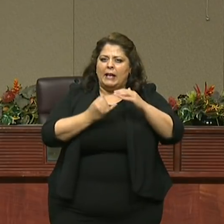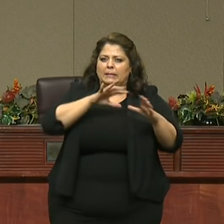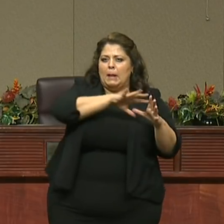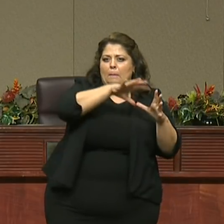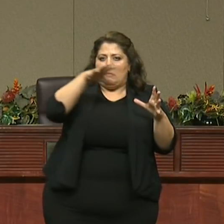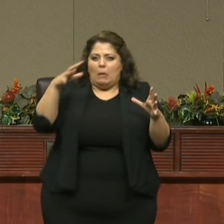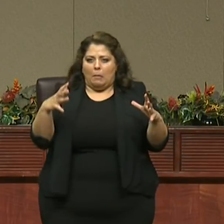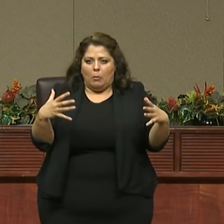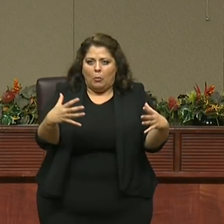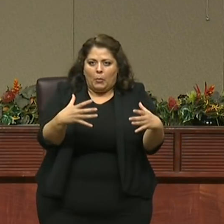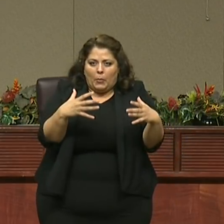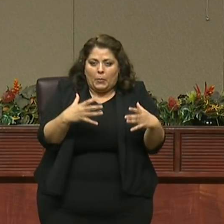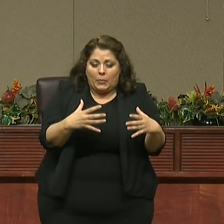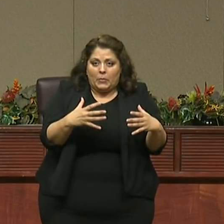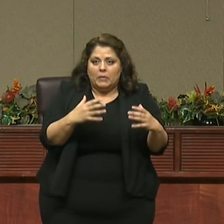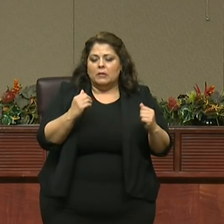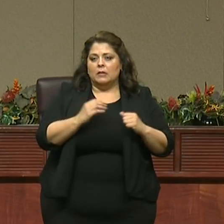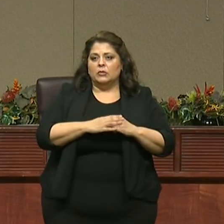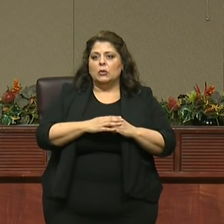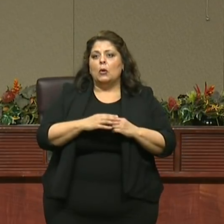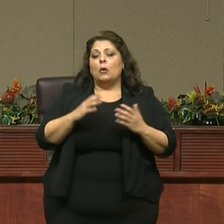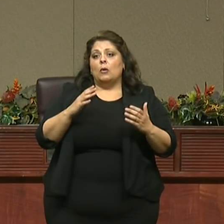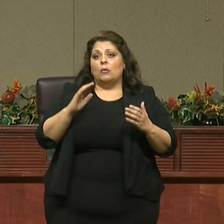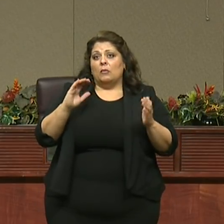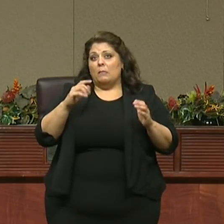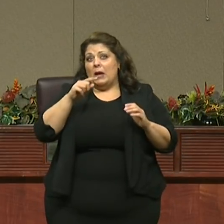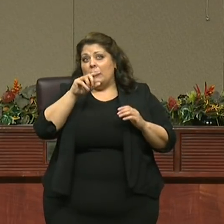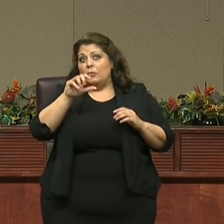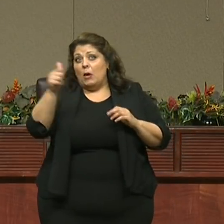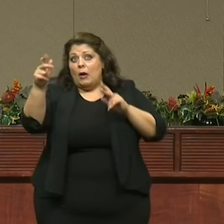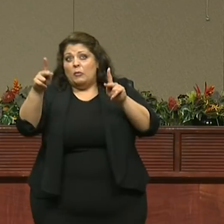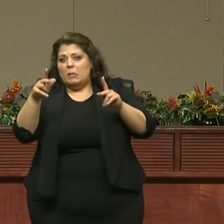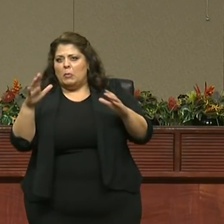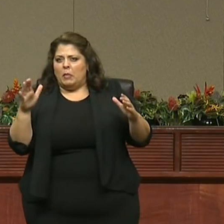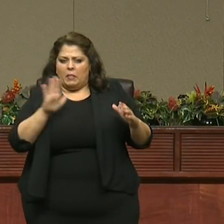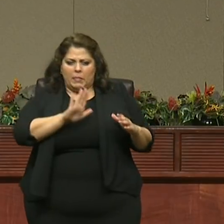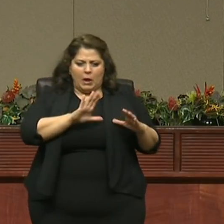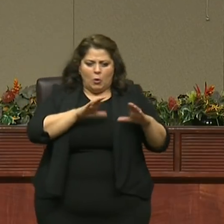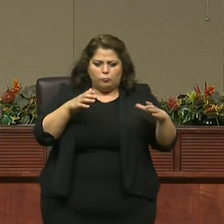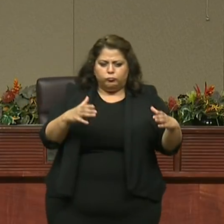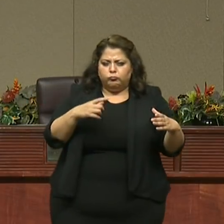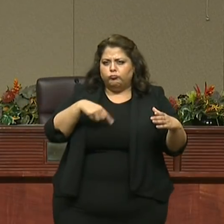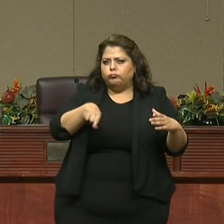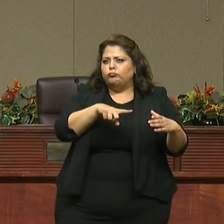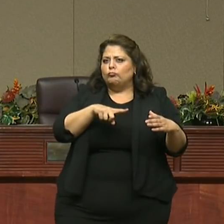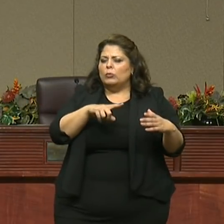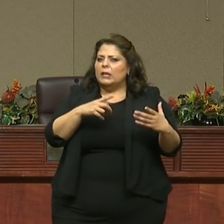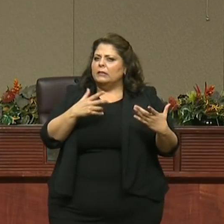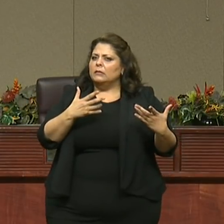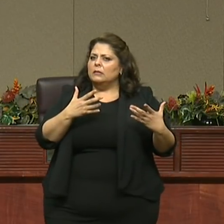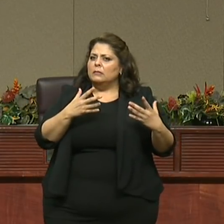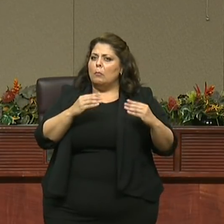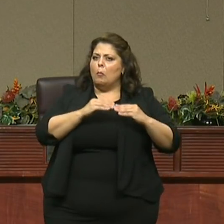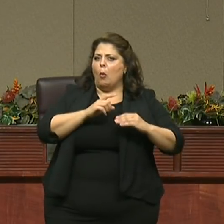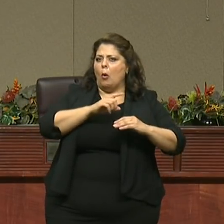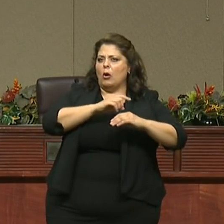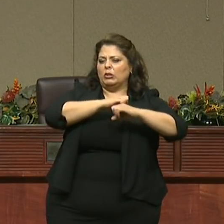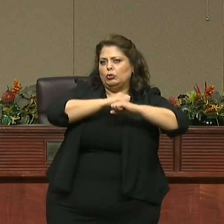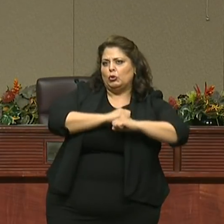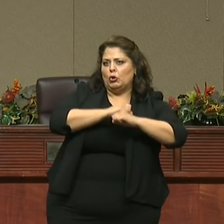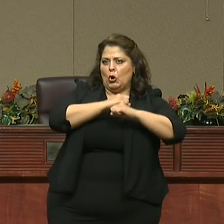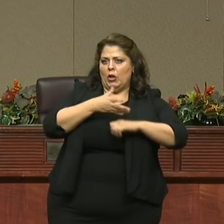comparatively speaking to the general population, is probably as much secure at